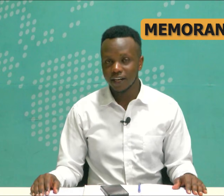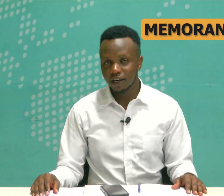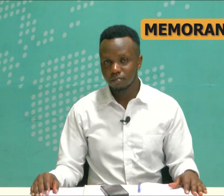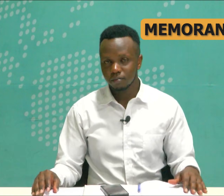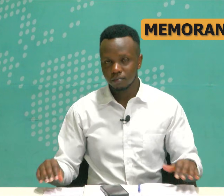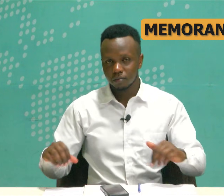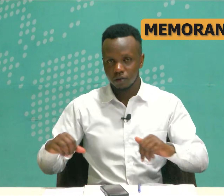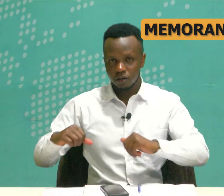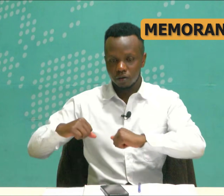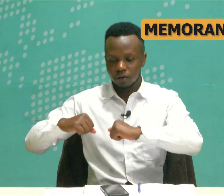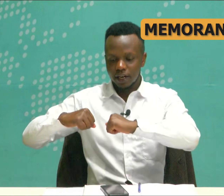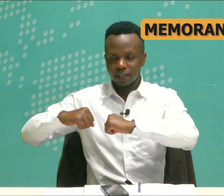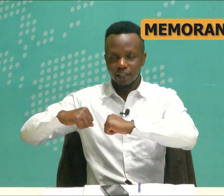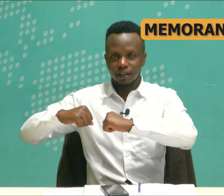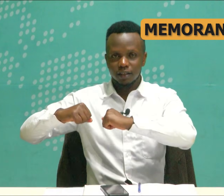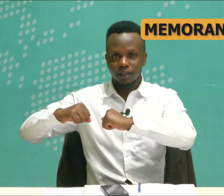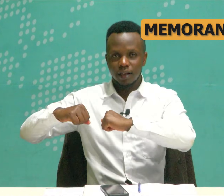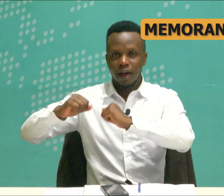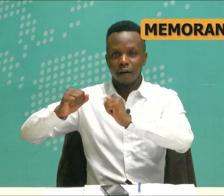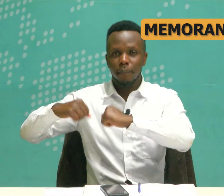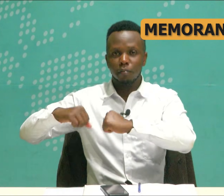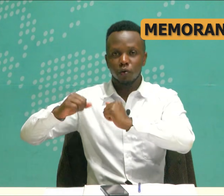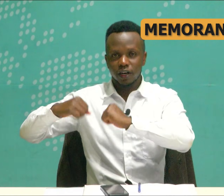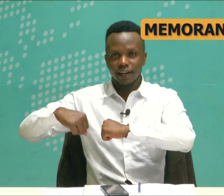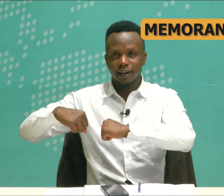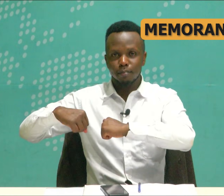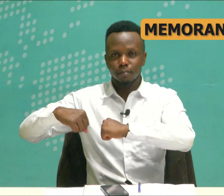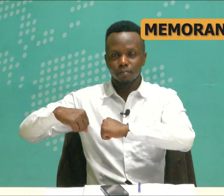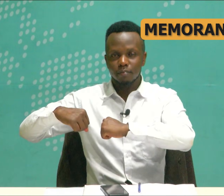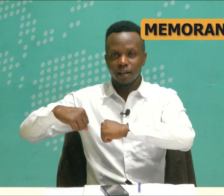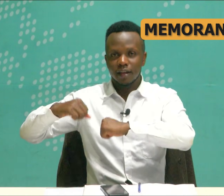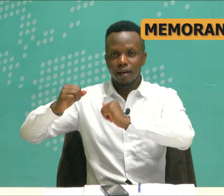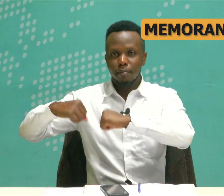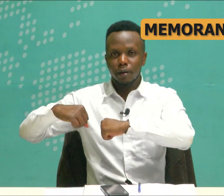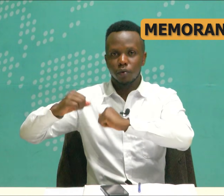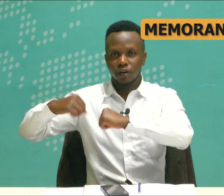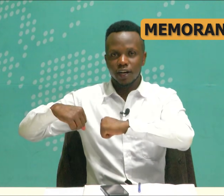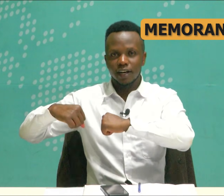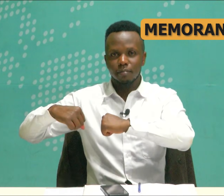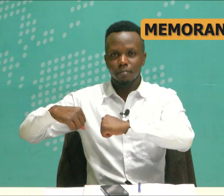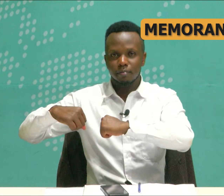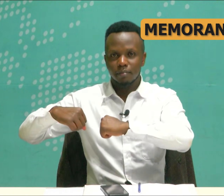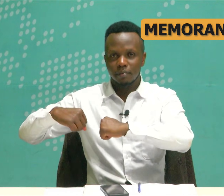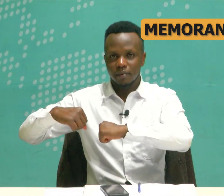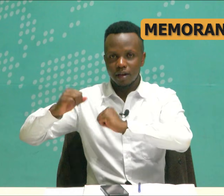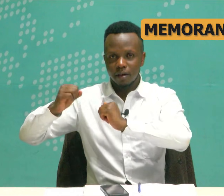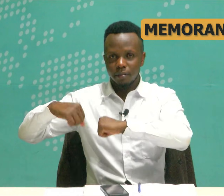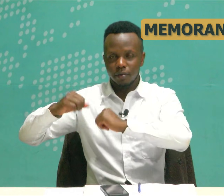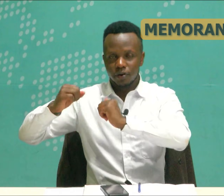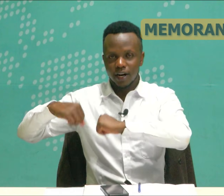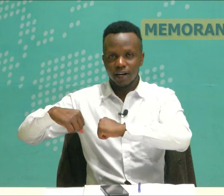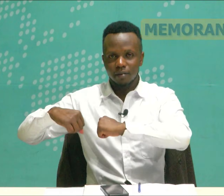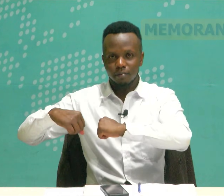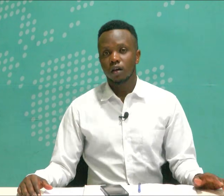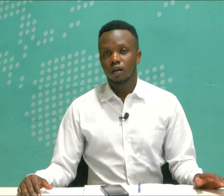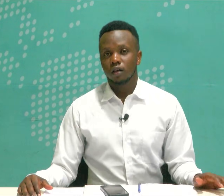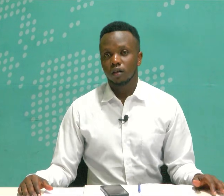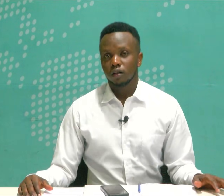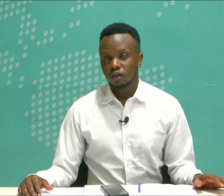Memorandum, you sign like this, memorandum. Memorandum. Memorandum. So